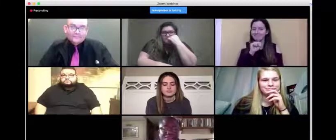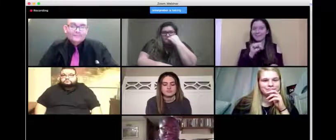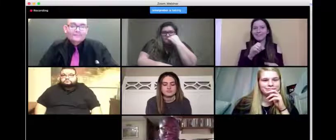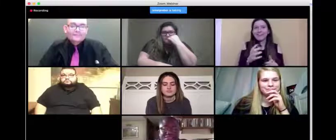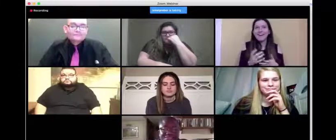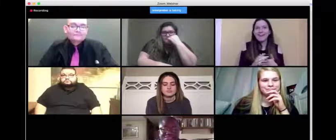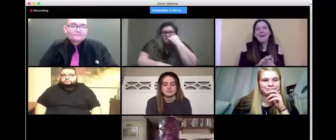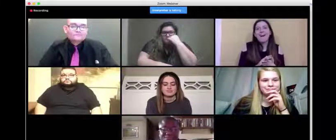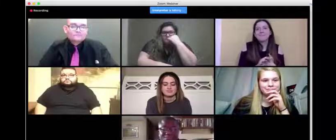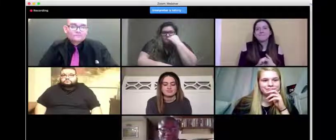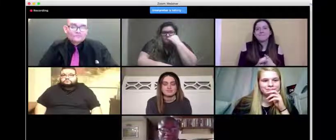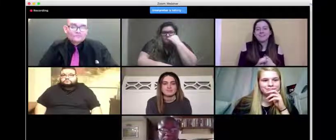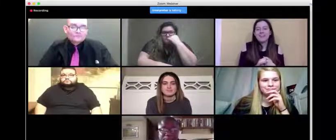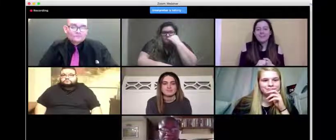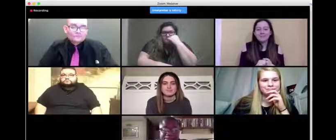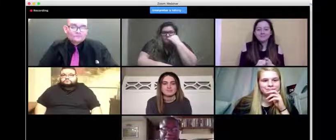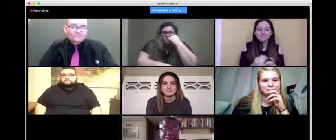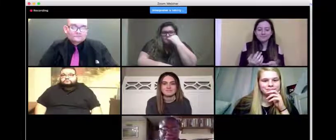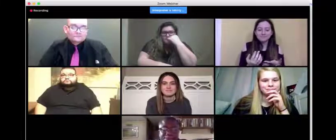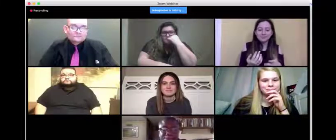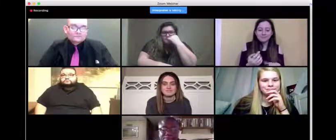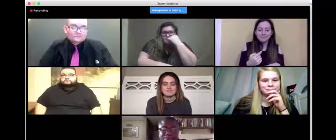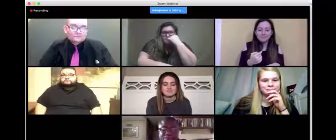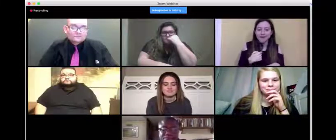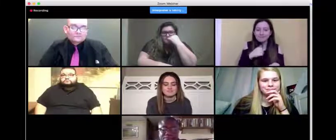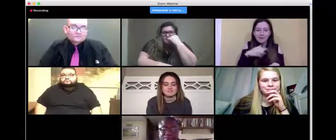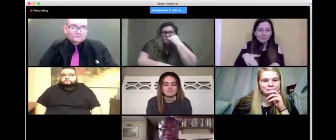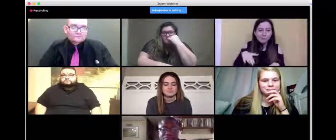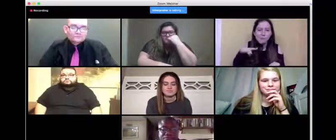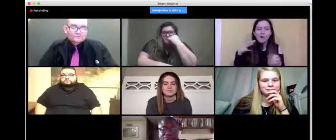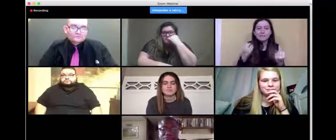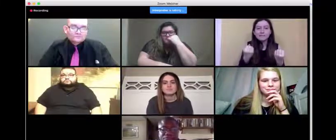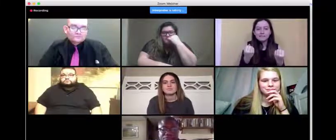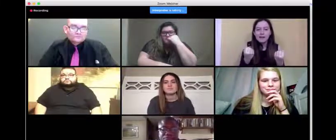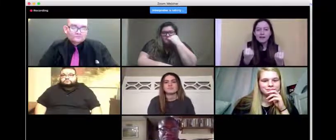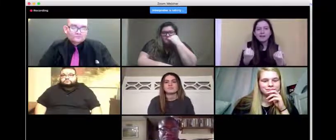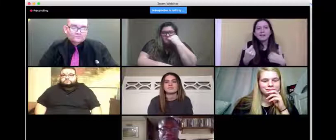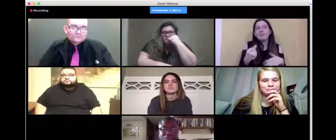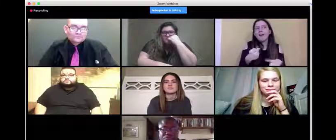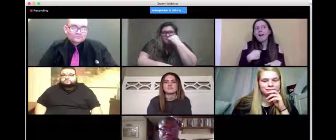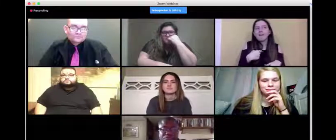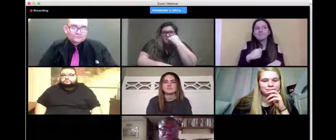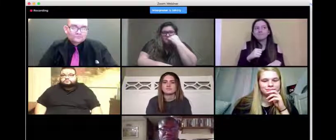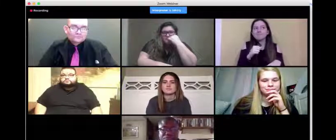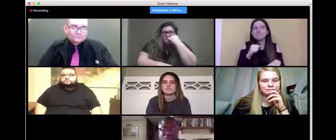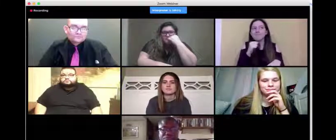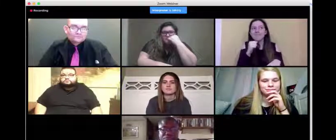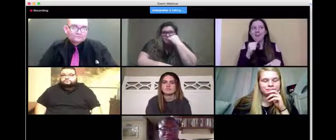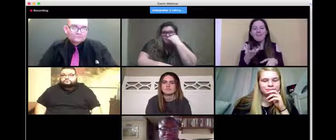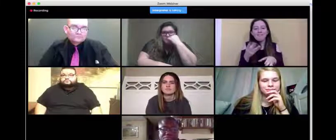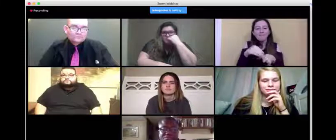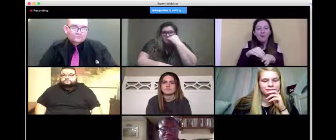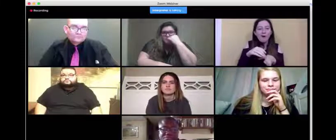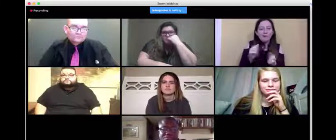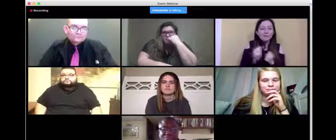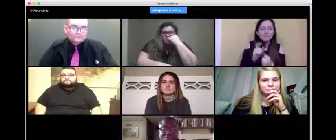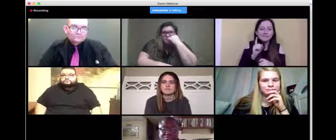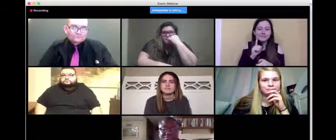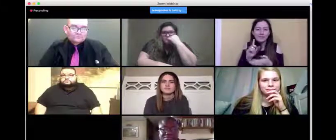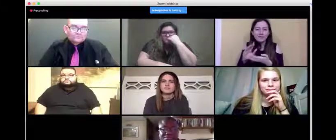I didn't grow up signing, so I wasn't involved in the deaf community. I didn't really know anything about them.